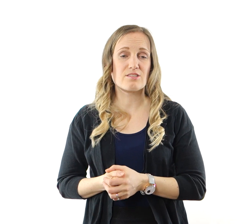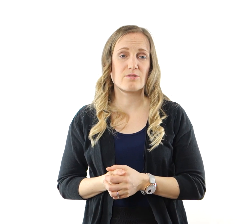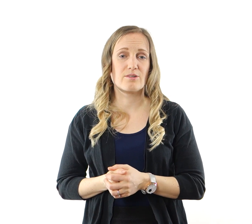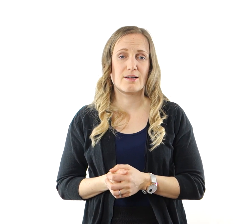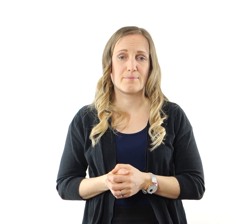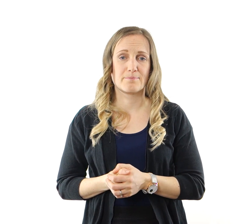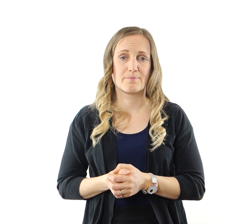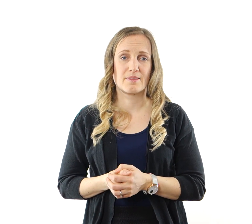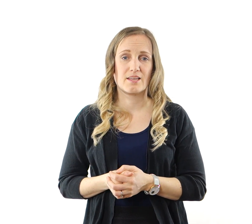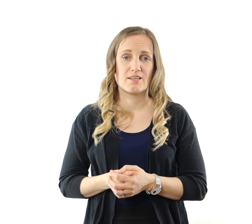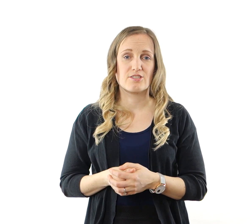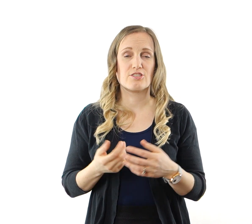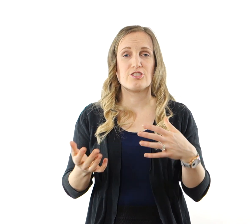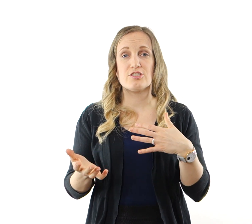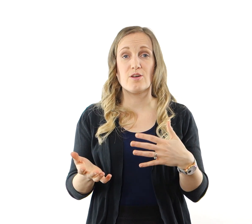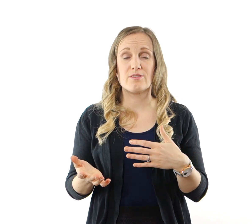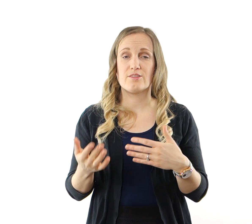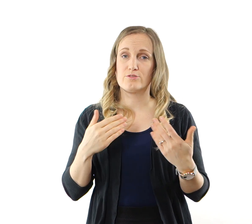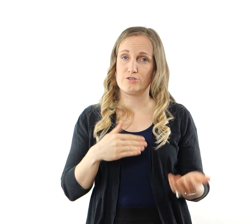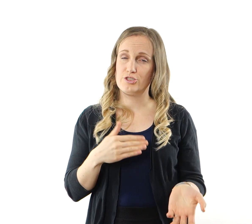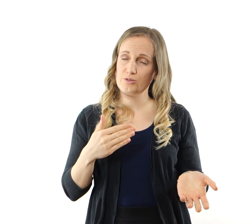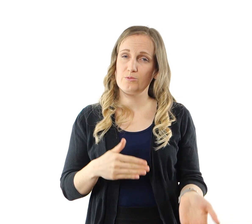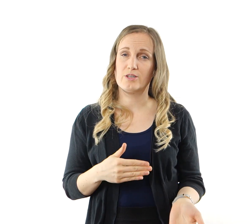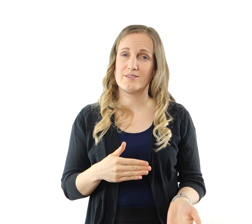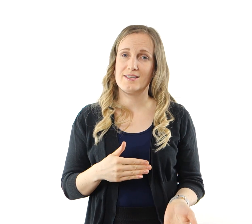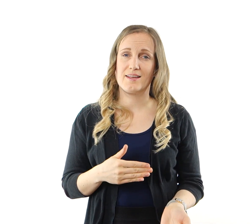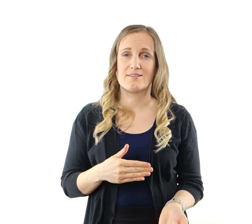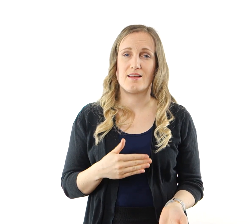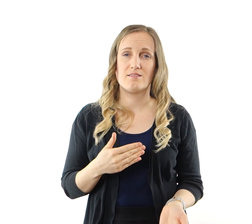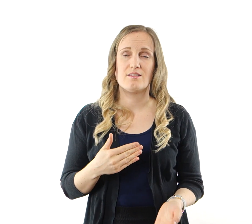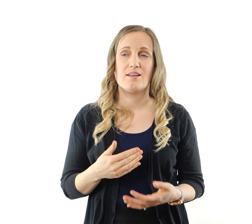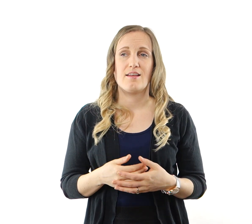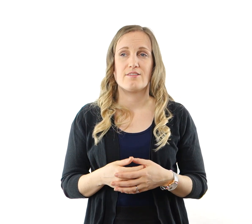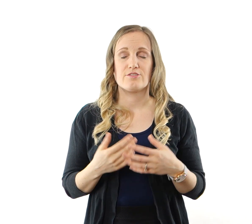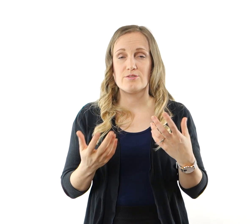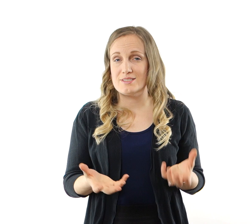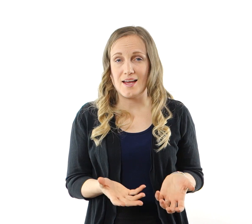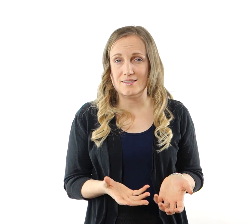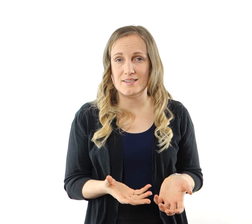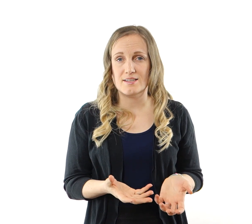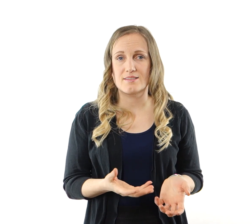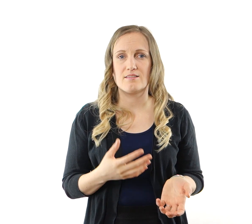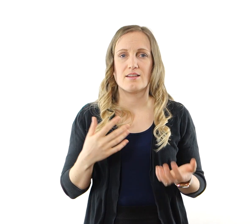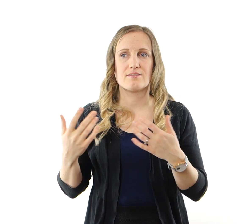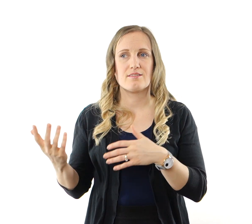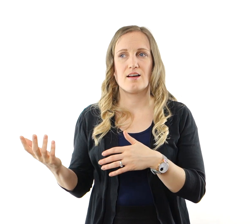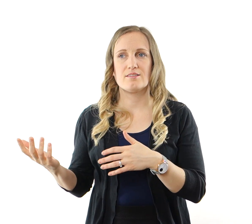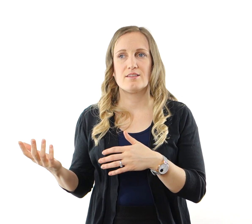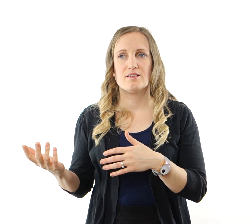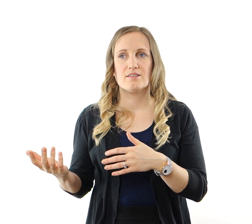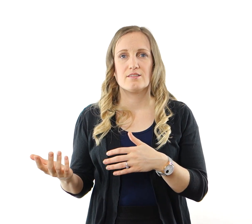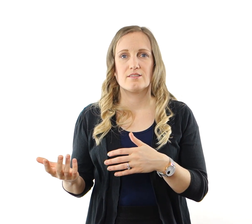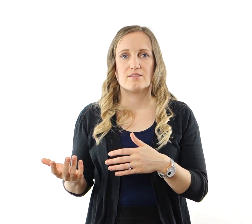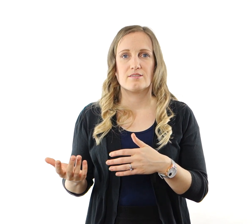So just know that those are 2 words in ASL, the 2 signs in ASL, and it's not